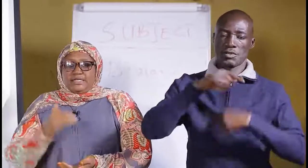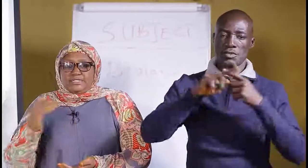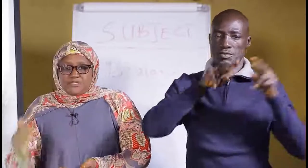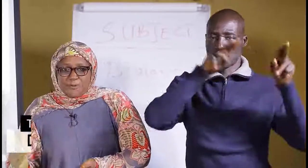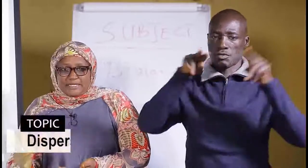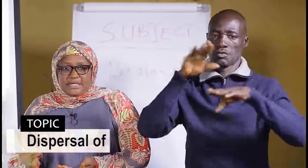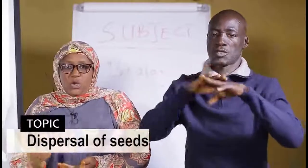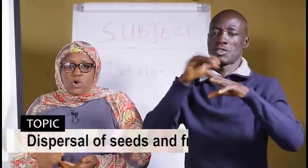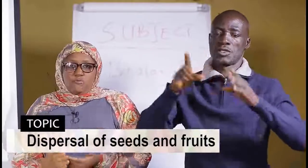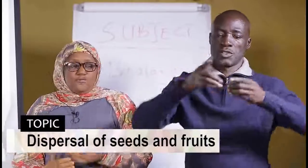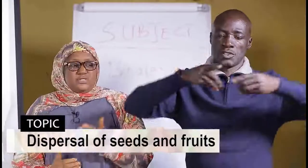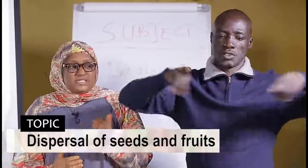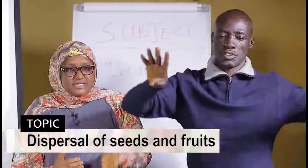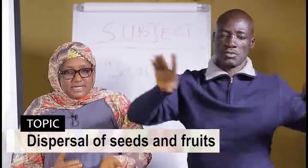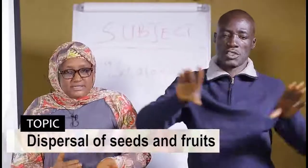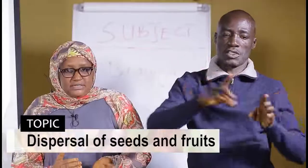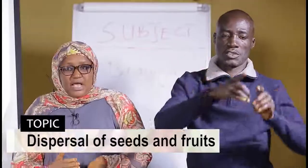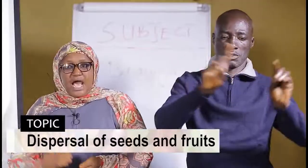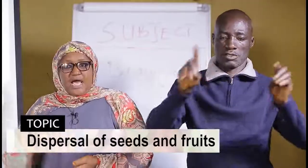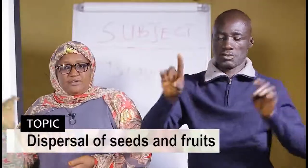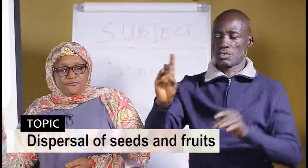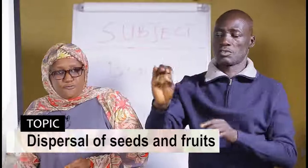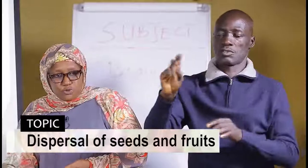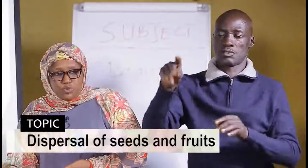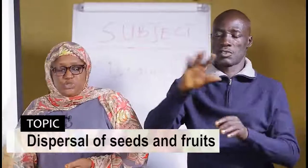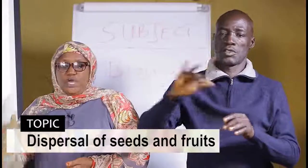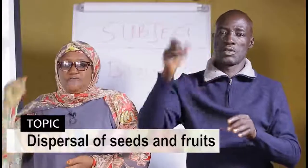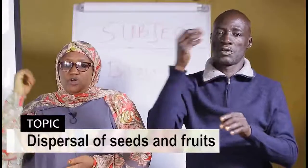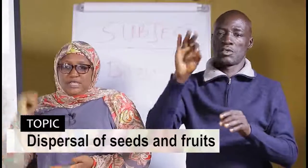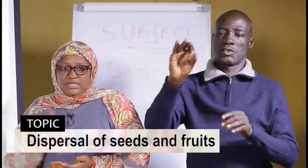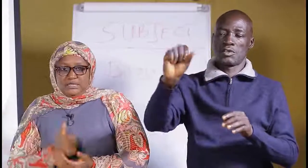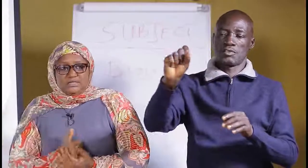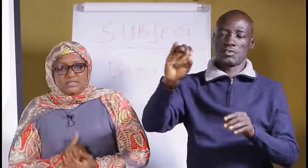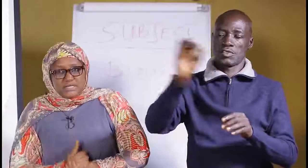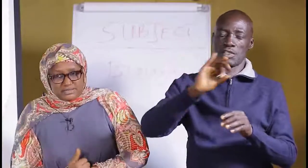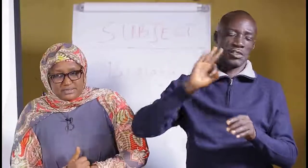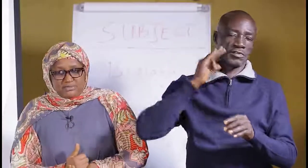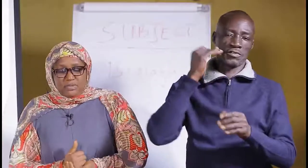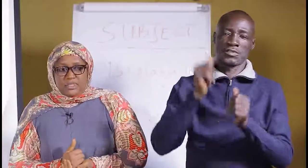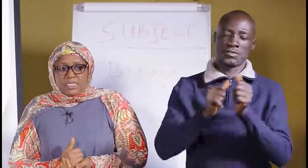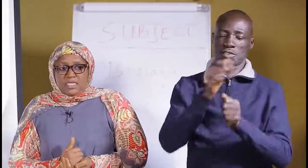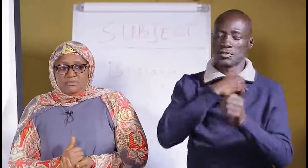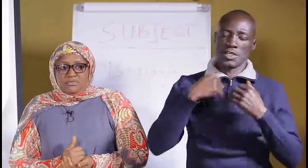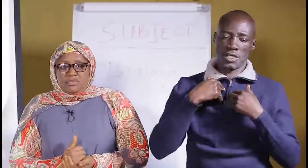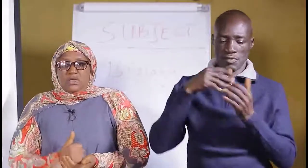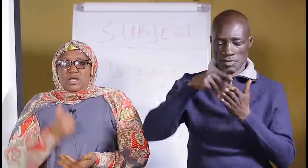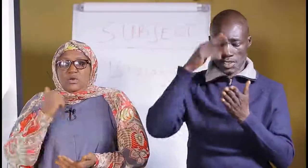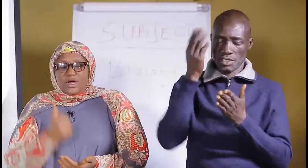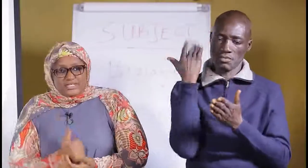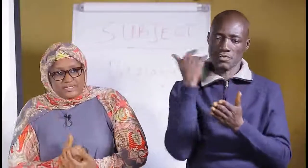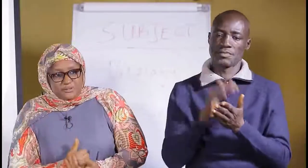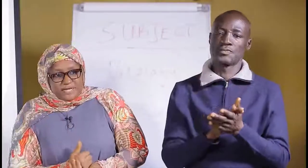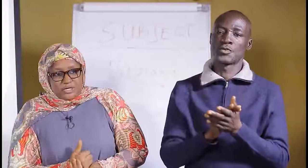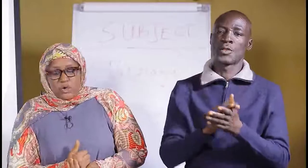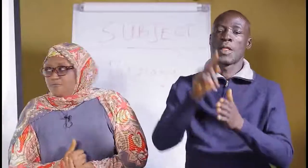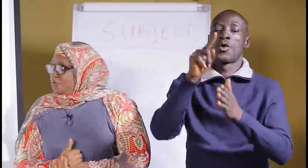at dispersal of seeds and fruit, which we have already discussed. What